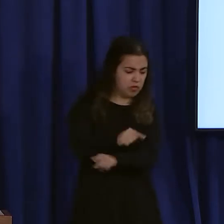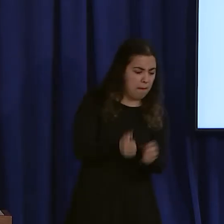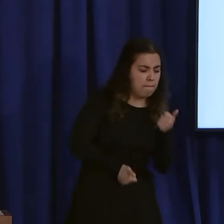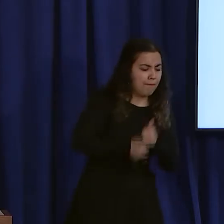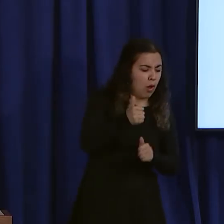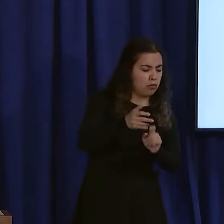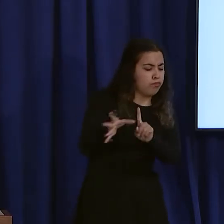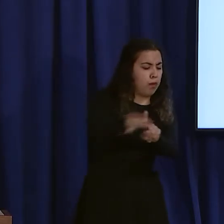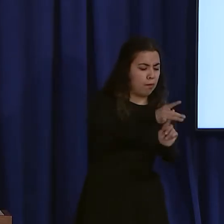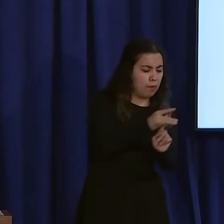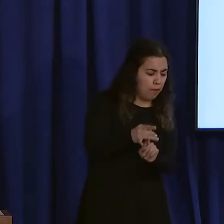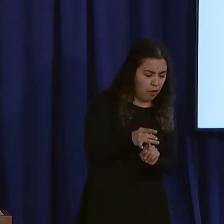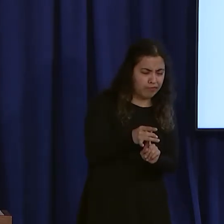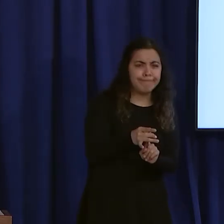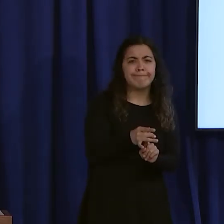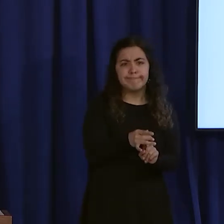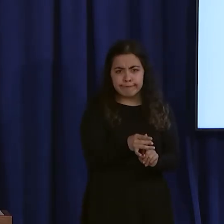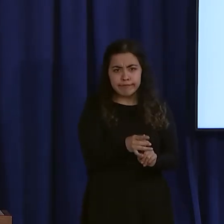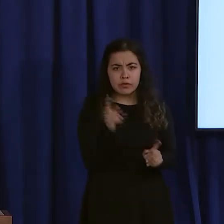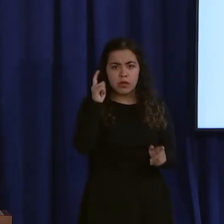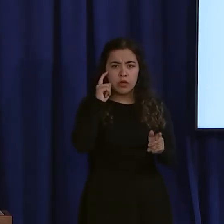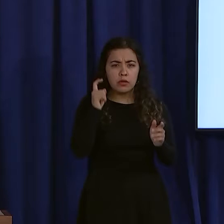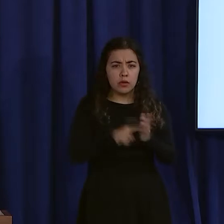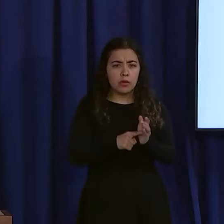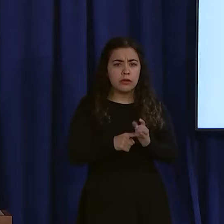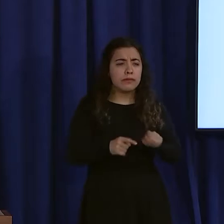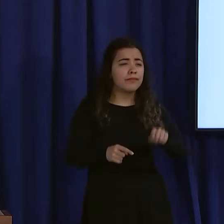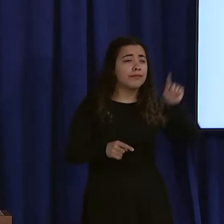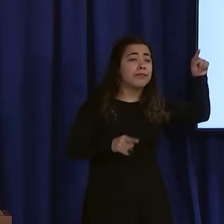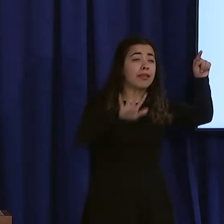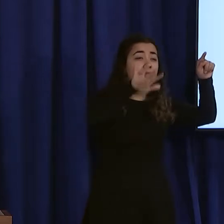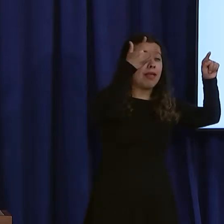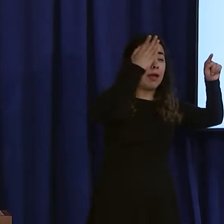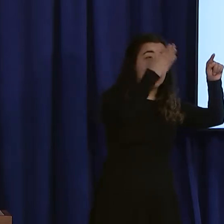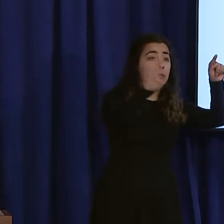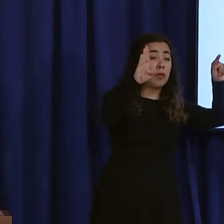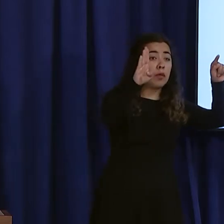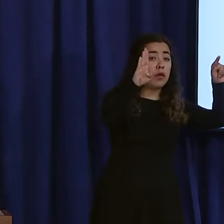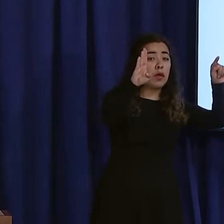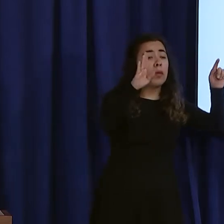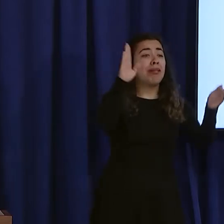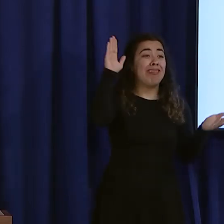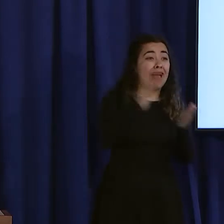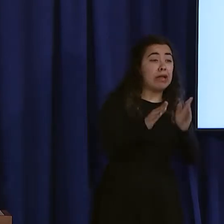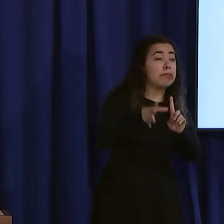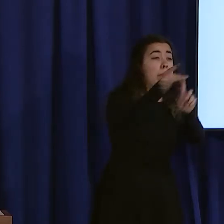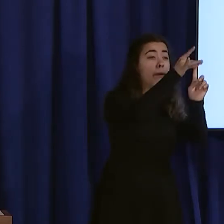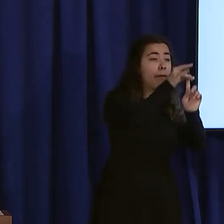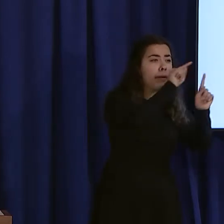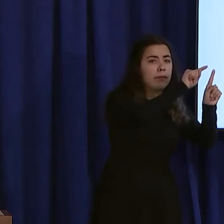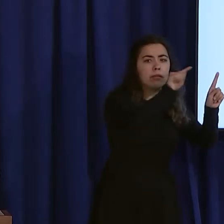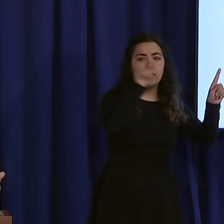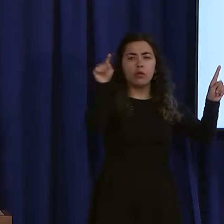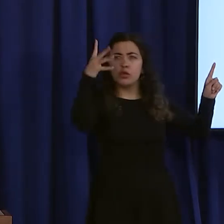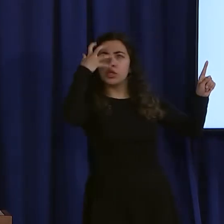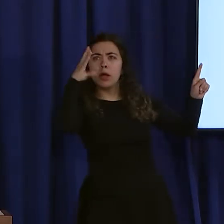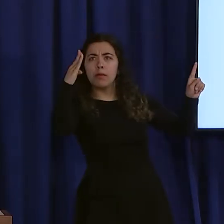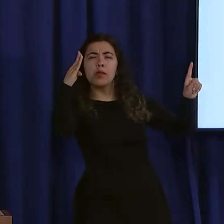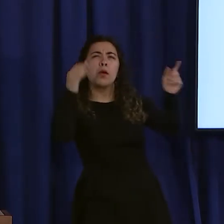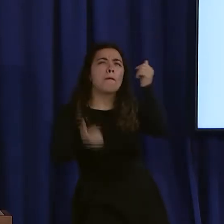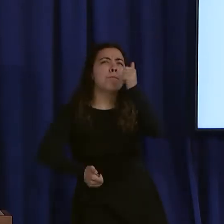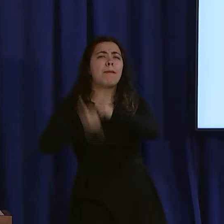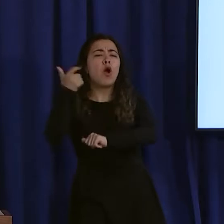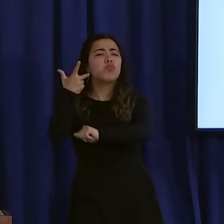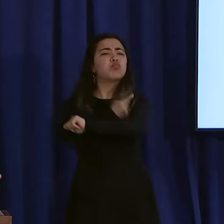it is those areas with the lowest vaccination rates that we're putting extra efforts in, as we're really working to make sure that we're making vaccine